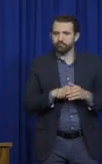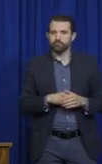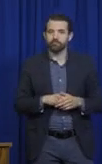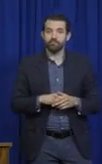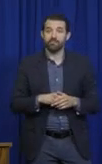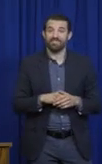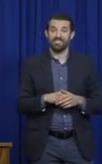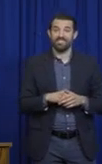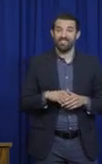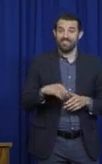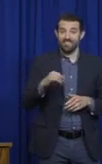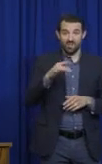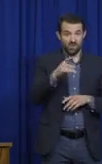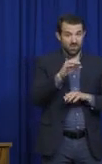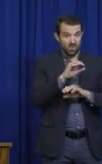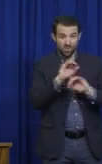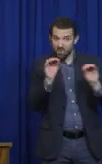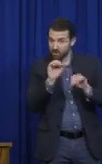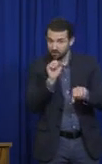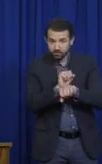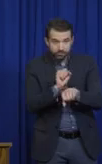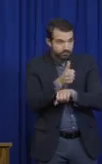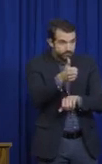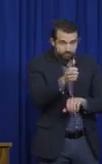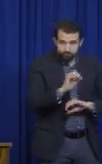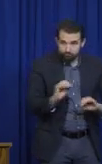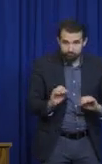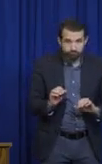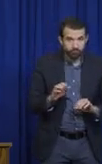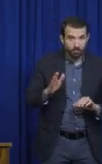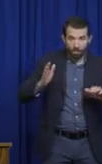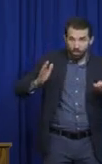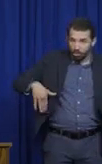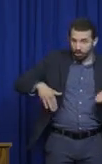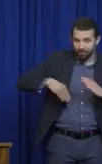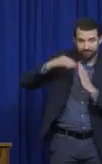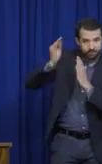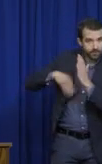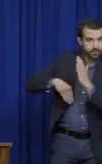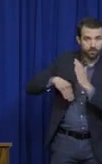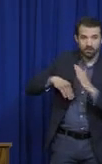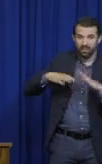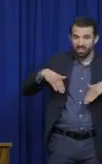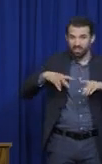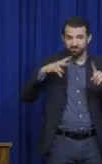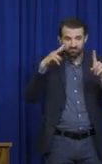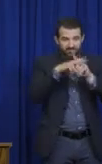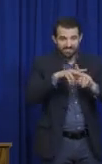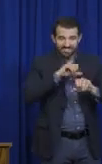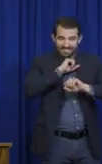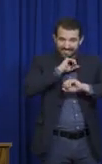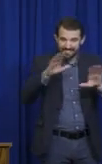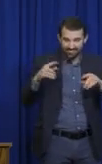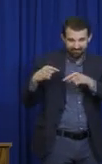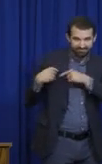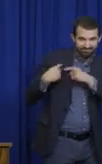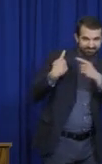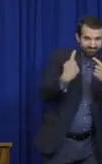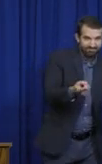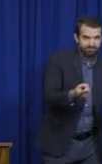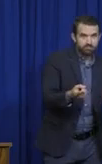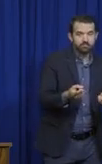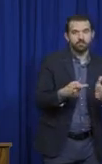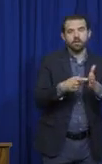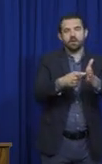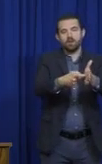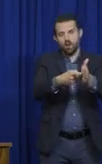self-employed and have not yet filed an initial claim under any unemployment program, you will need to file a